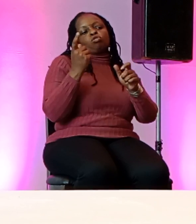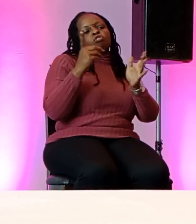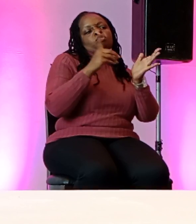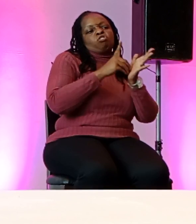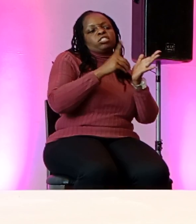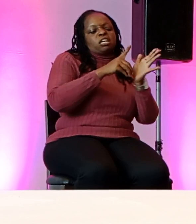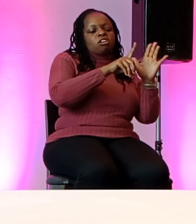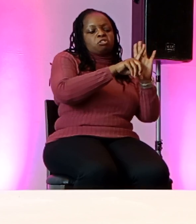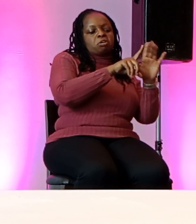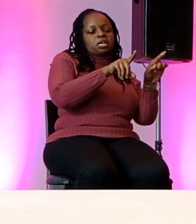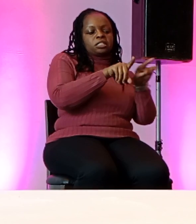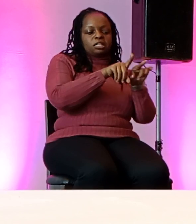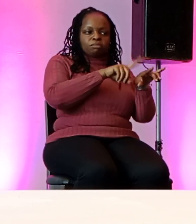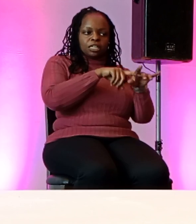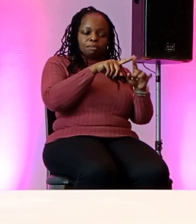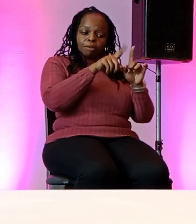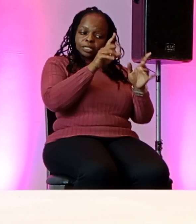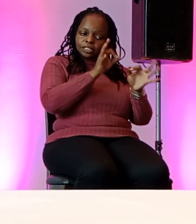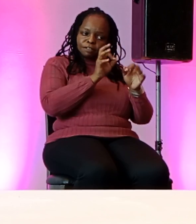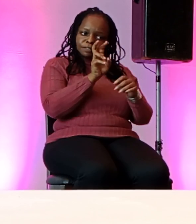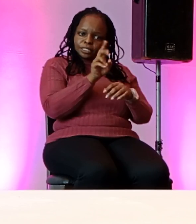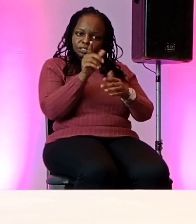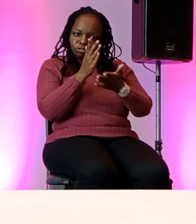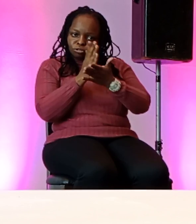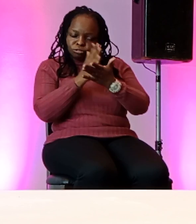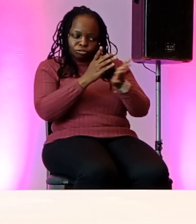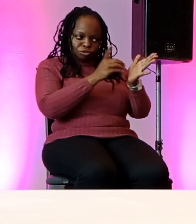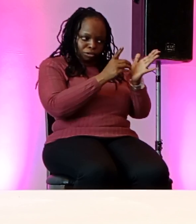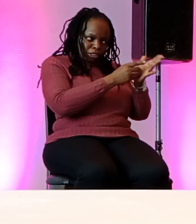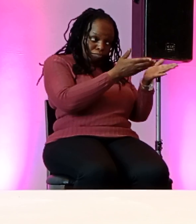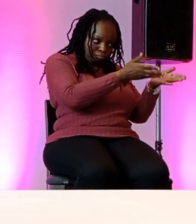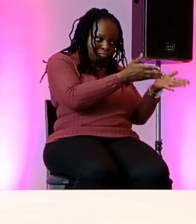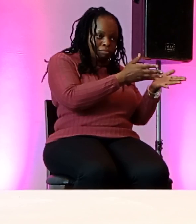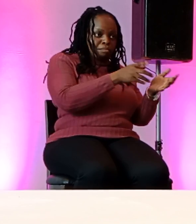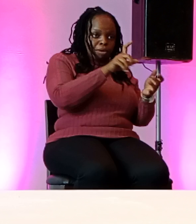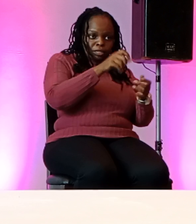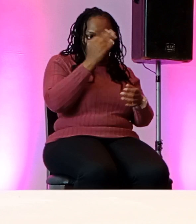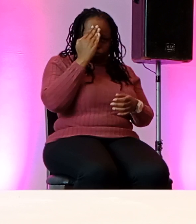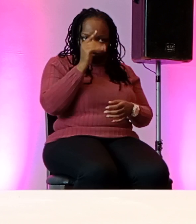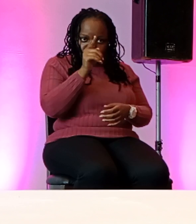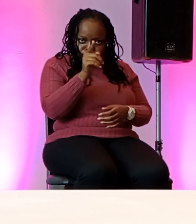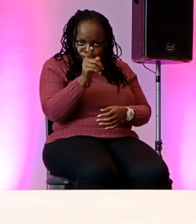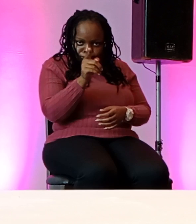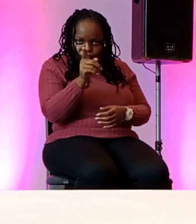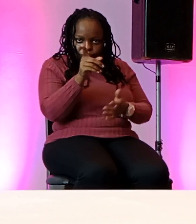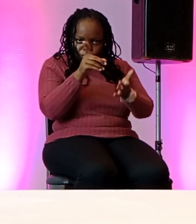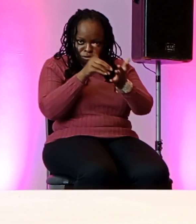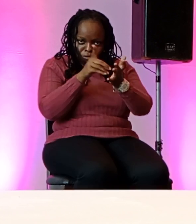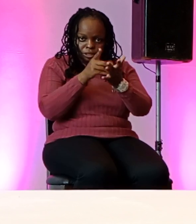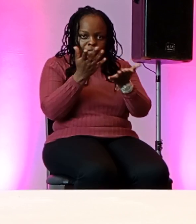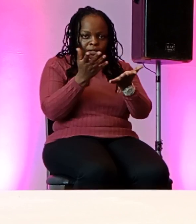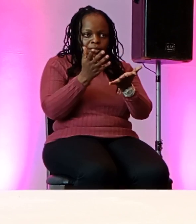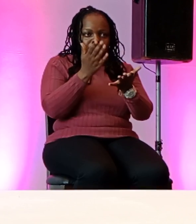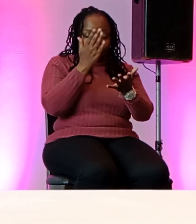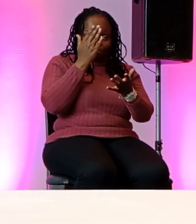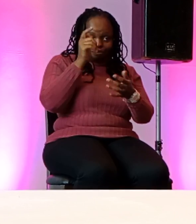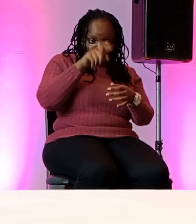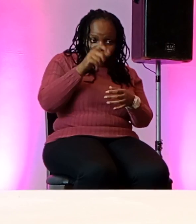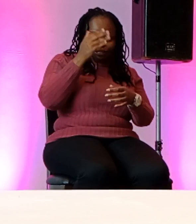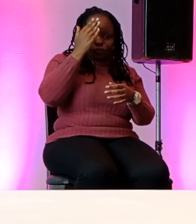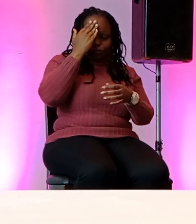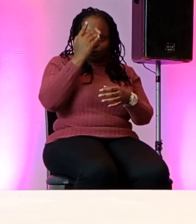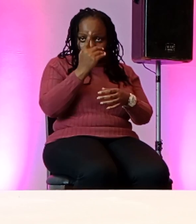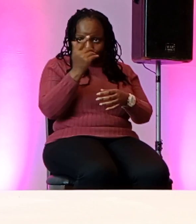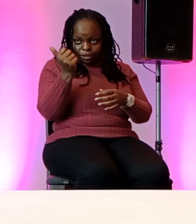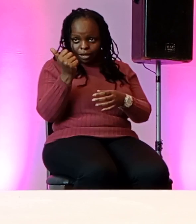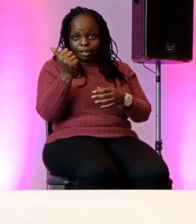time. But if I see there's a space for a doctor somewhere, let us locate each other. Because if we locate each other, we will